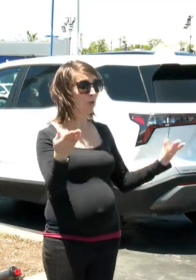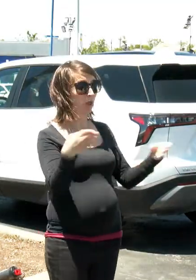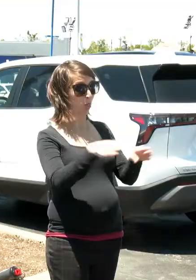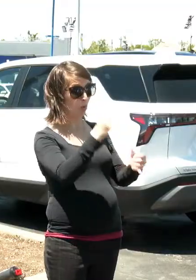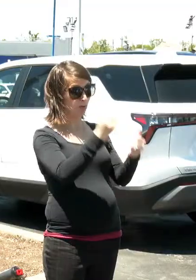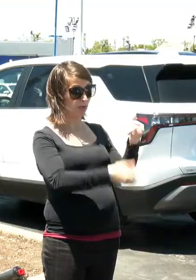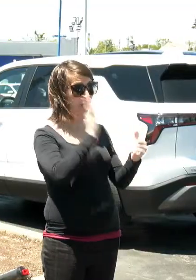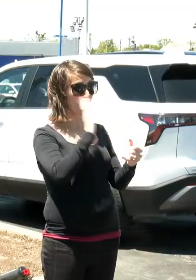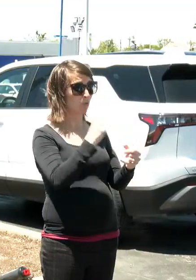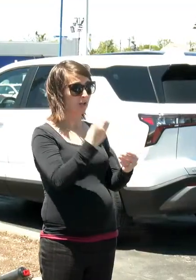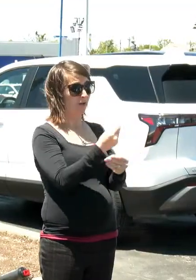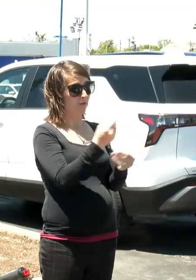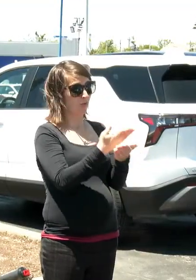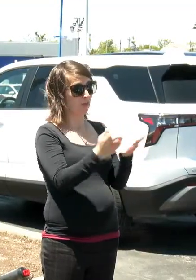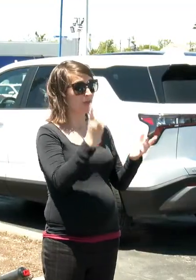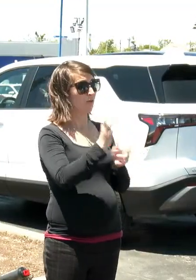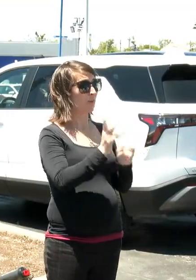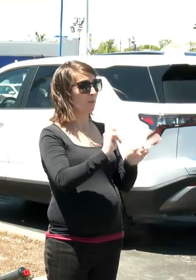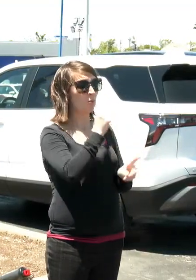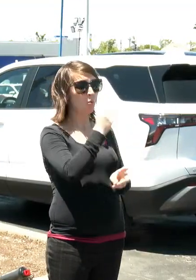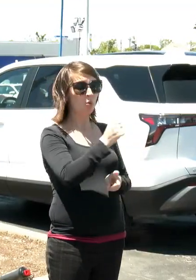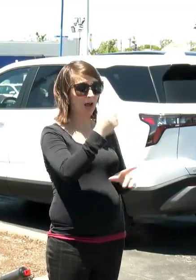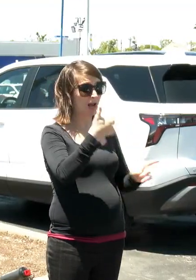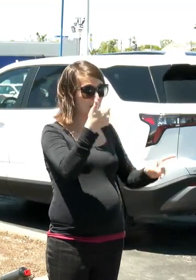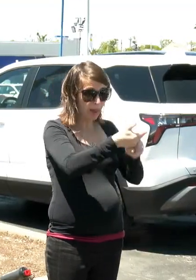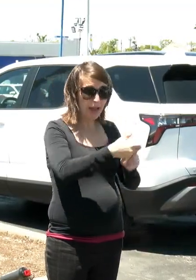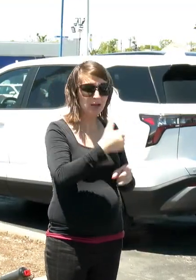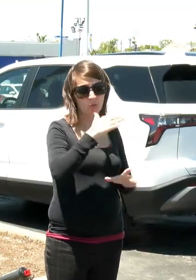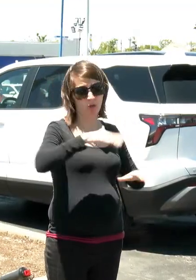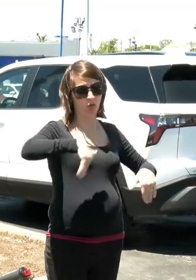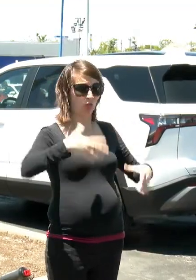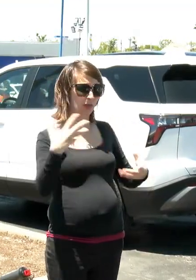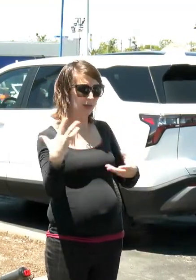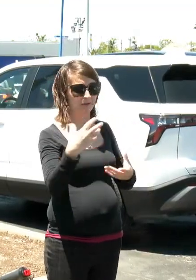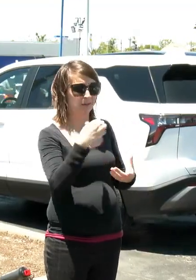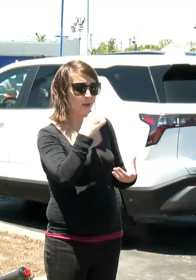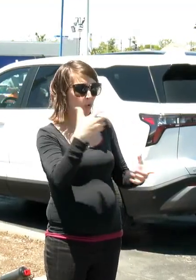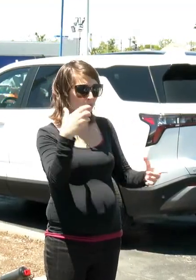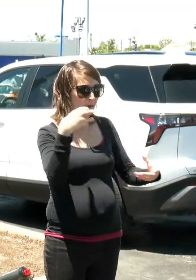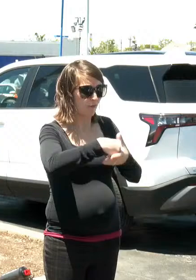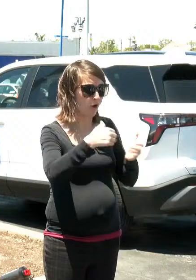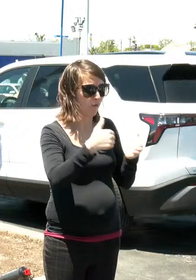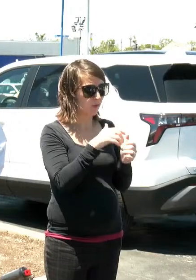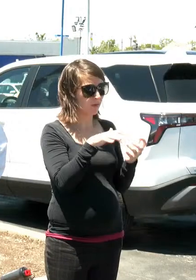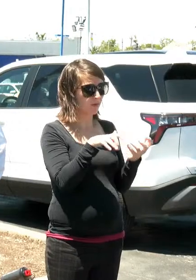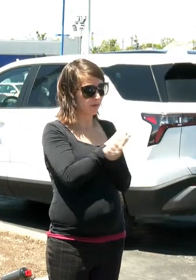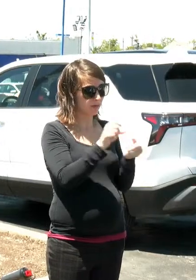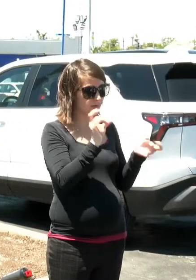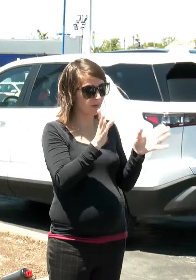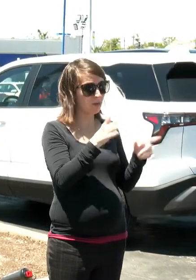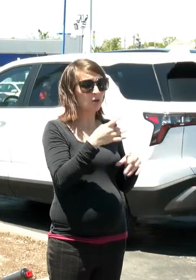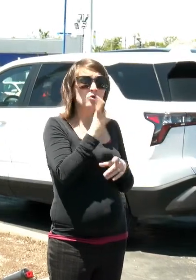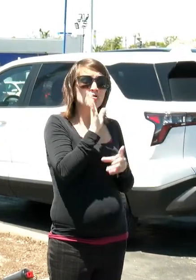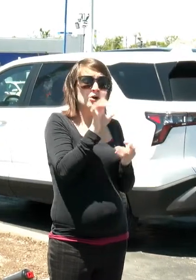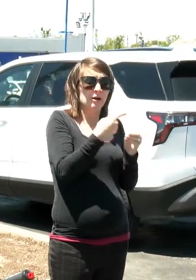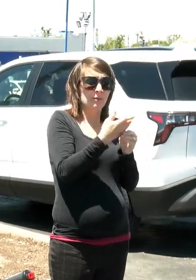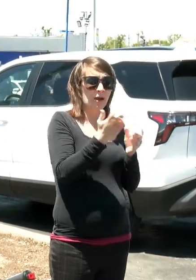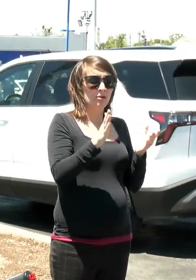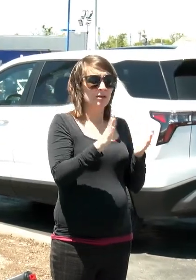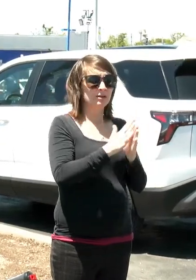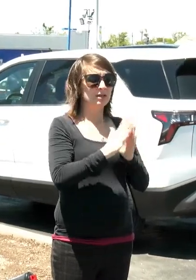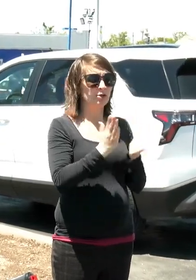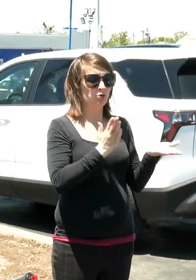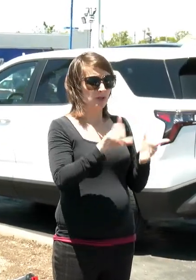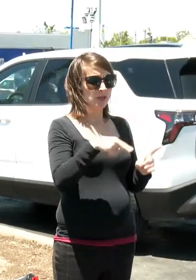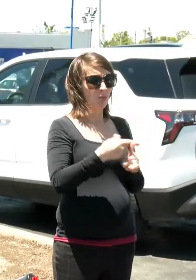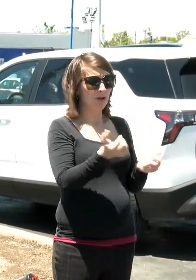say just a quick things for folks that are not impacted and haven't been involved. We get a lot of questions about city services, and we're going to get those back up to